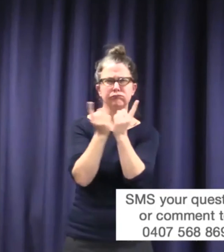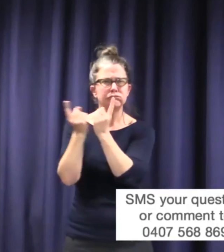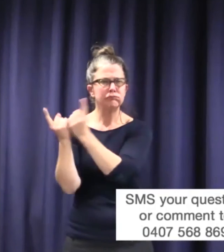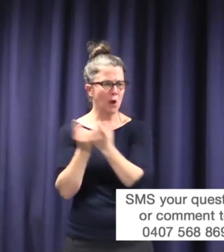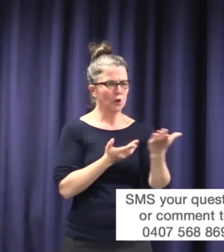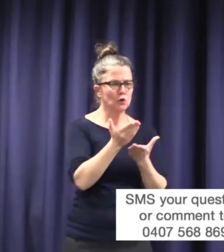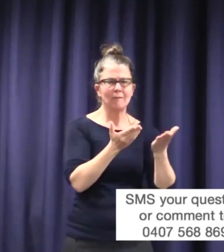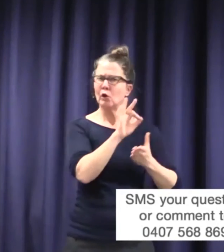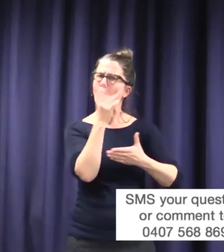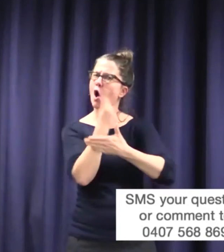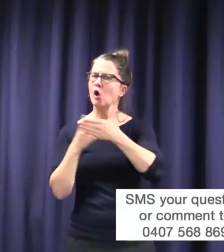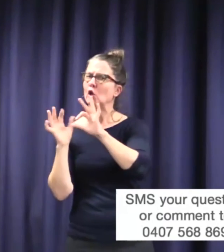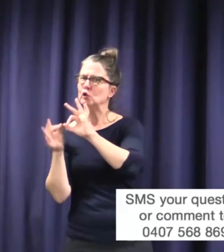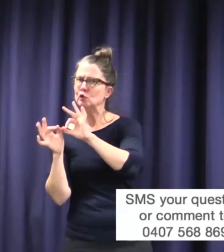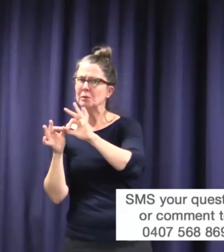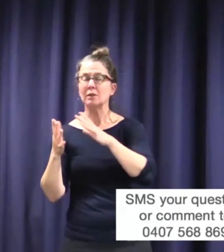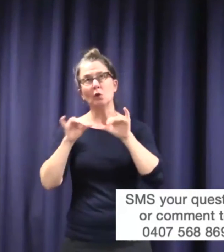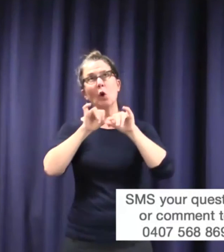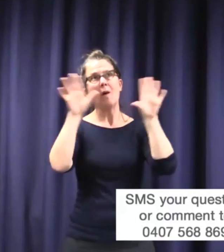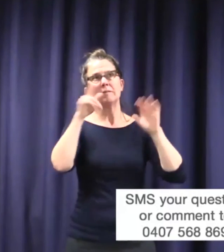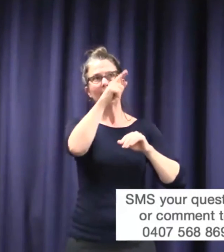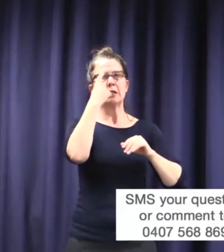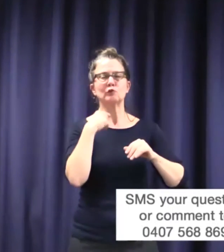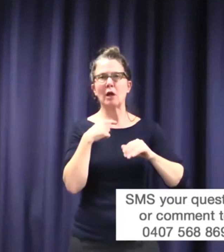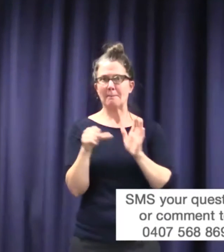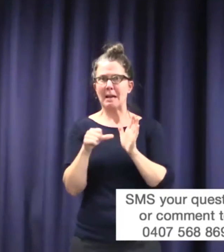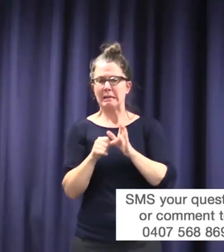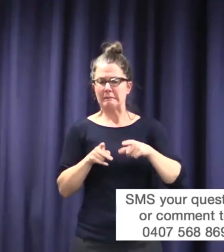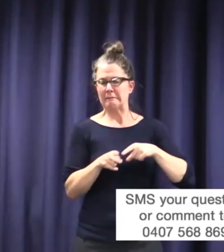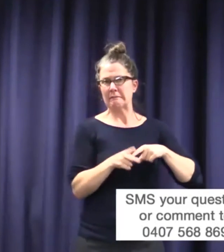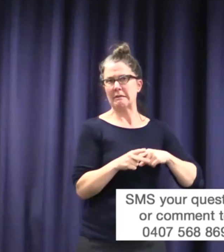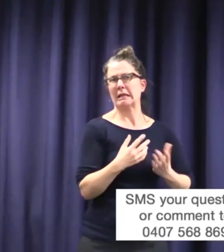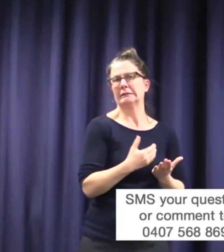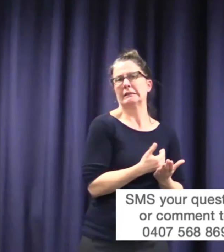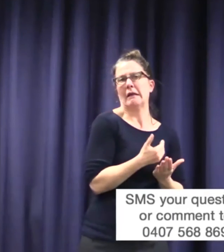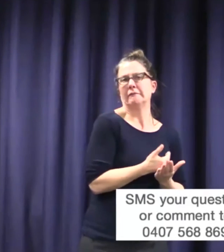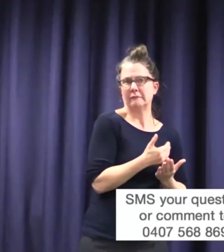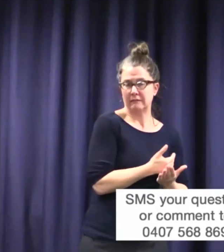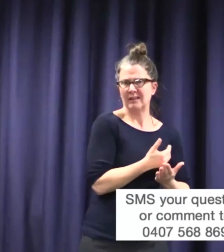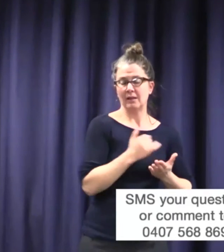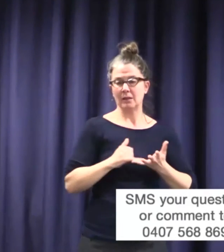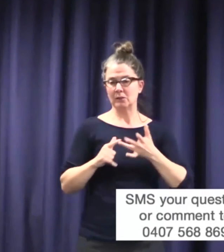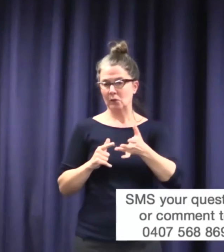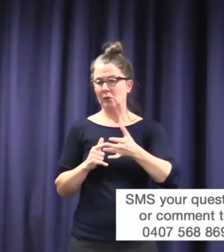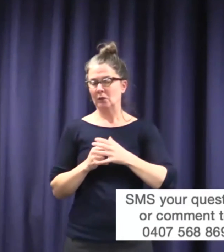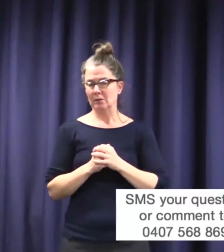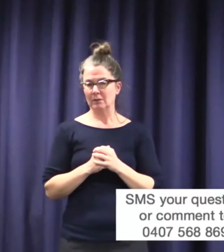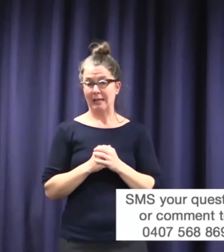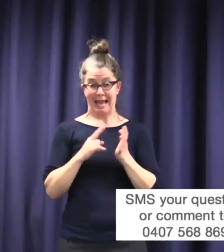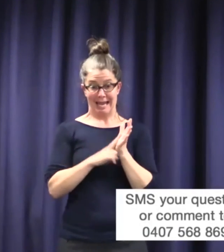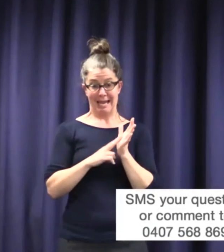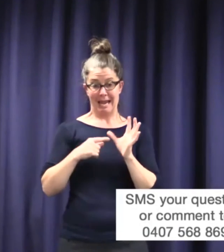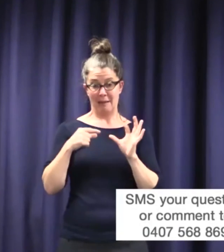obviously trying to cut costs, and so in relation to that, NABS